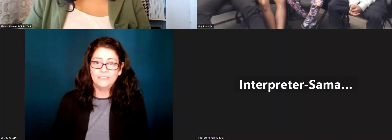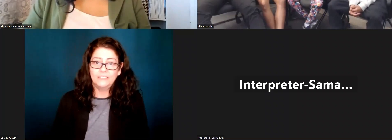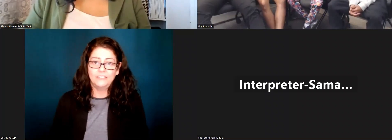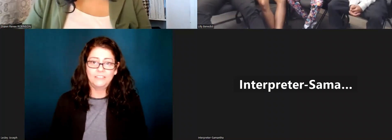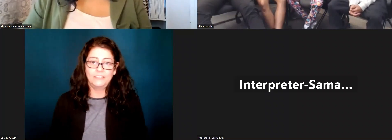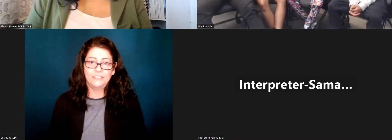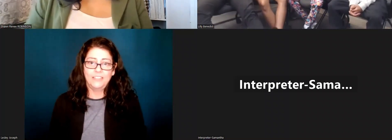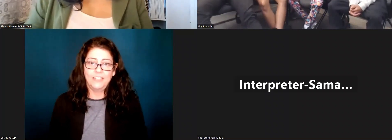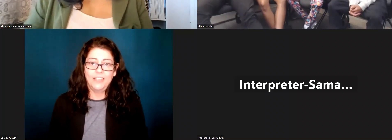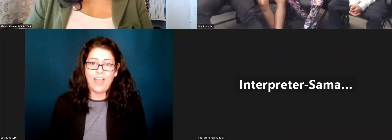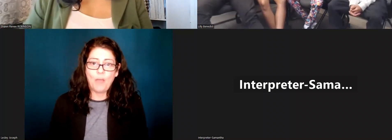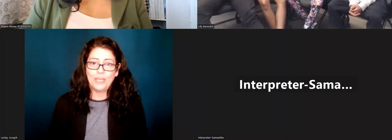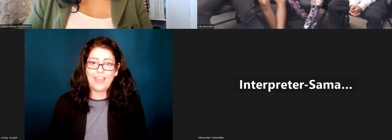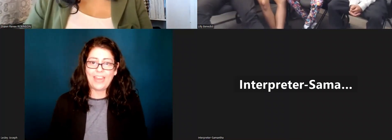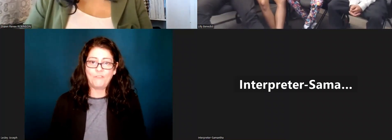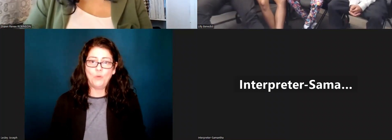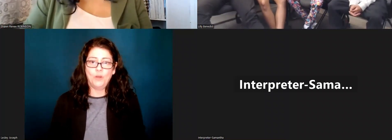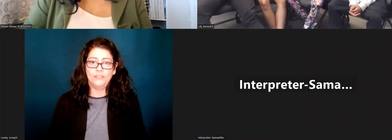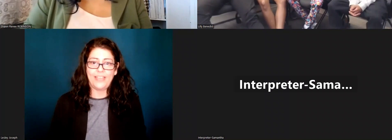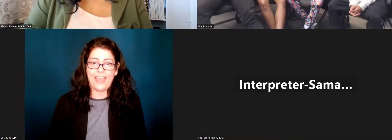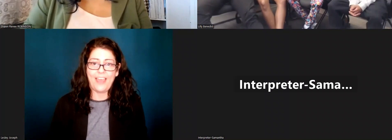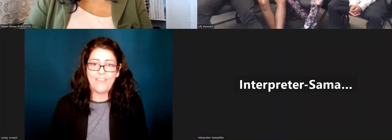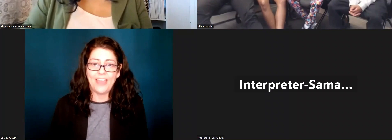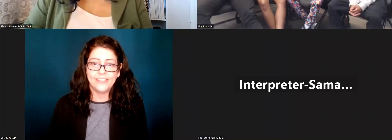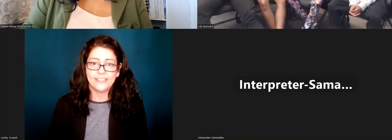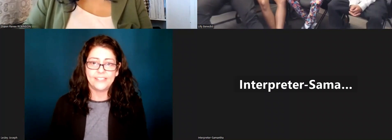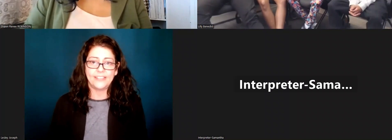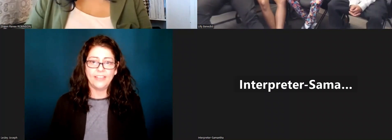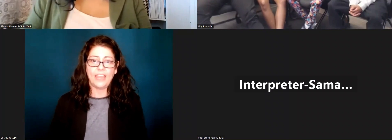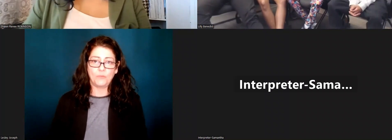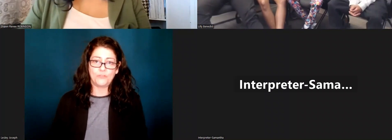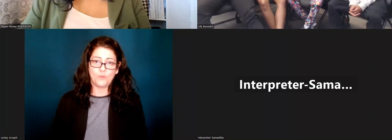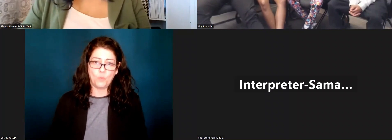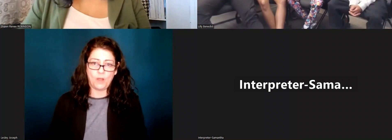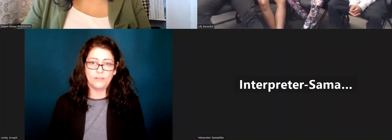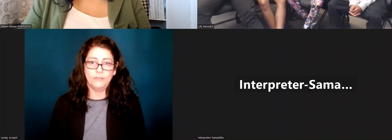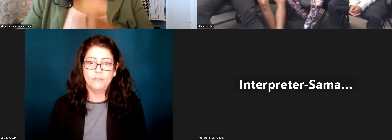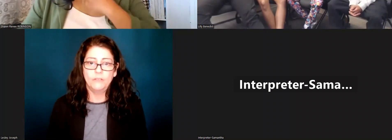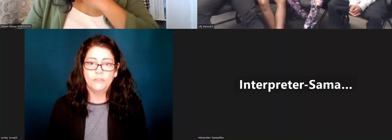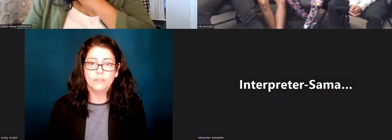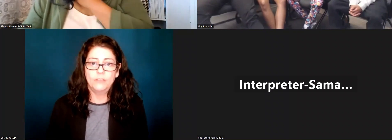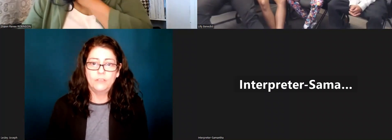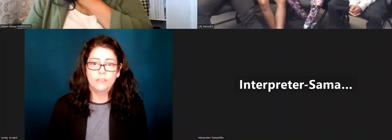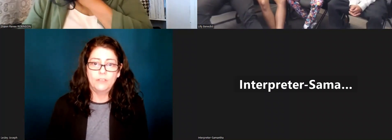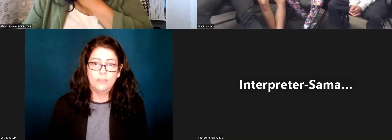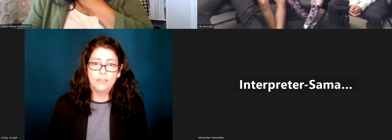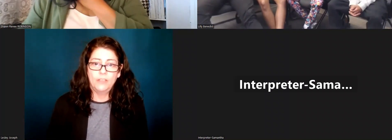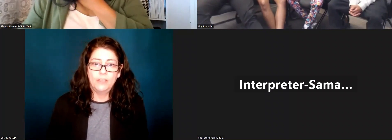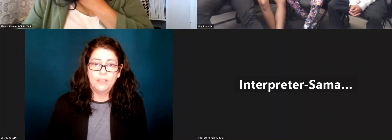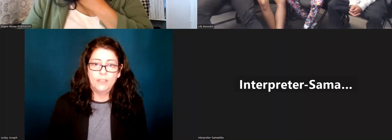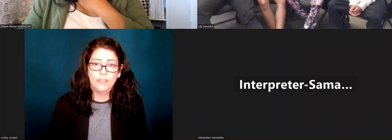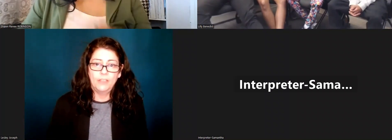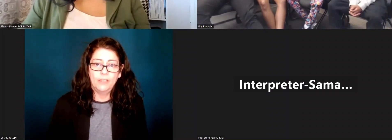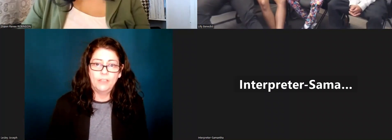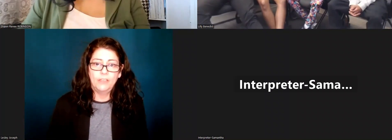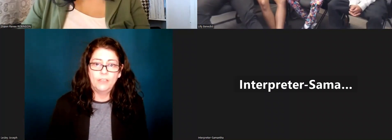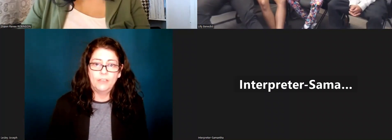Yeah. I would like everyone to have access to sign language for one.